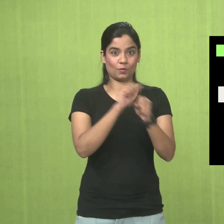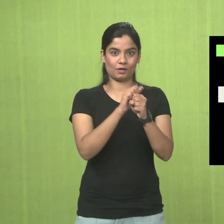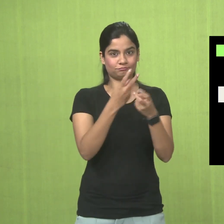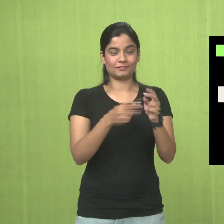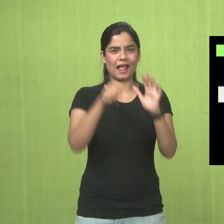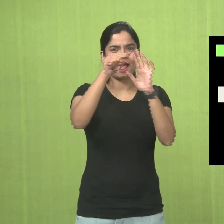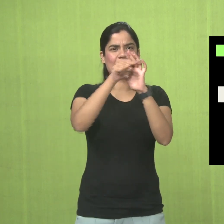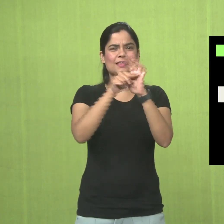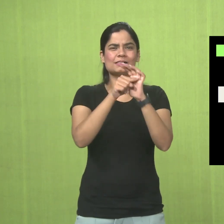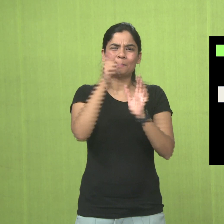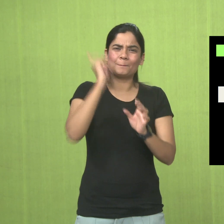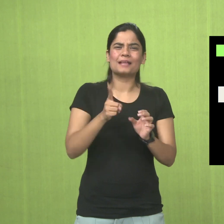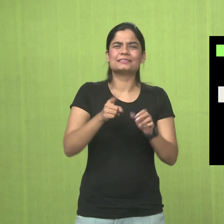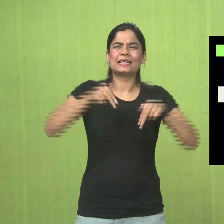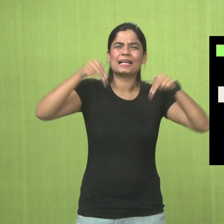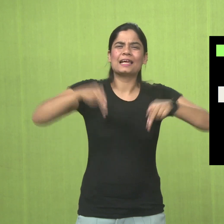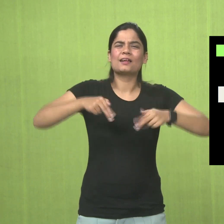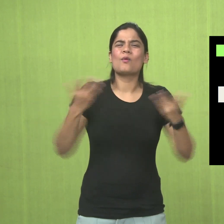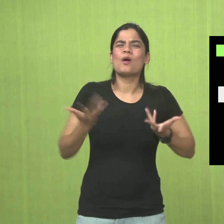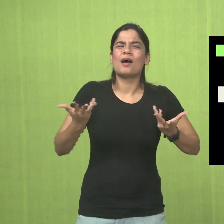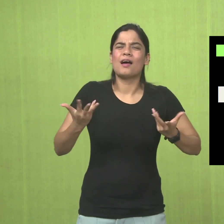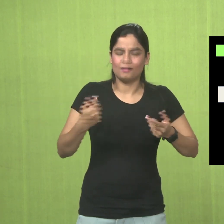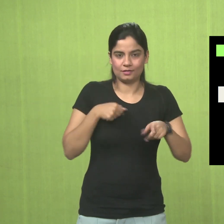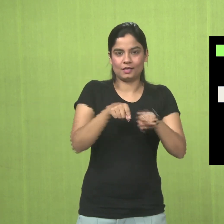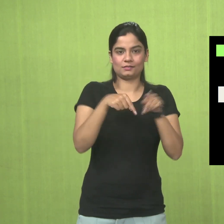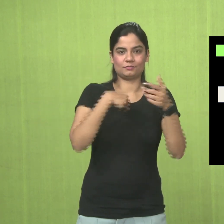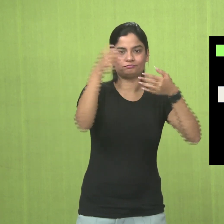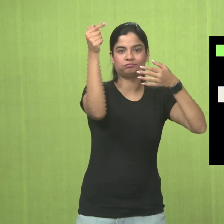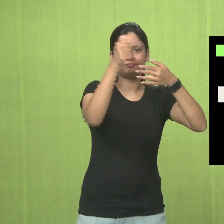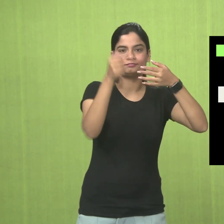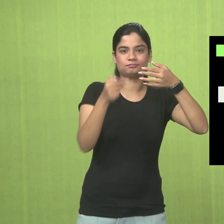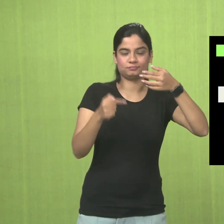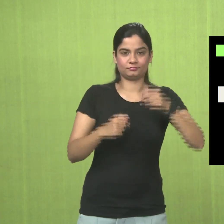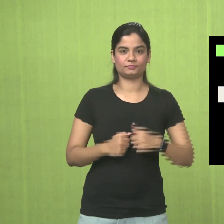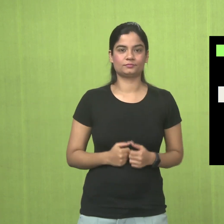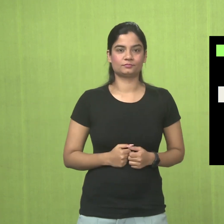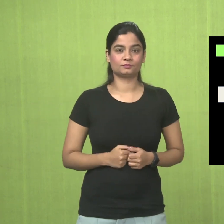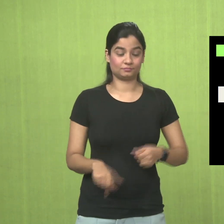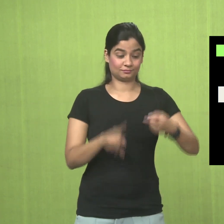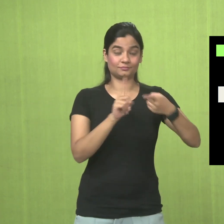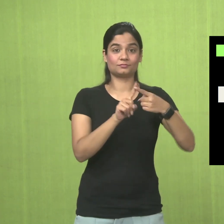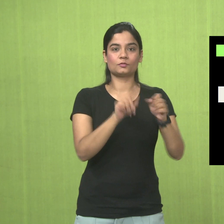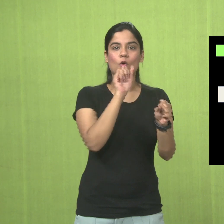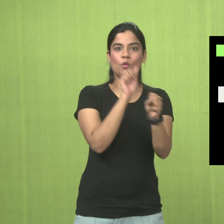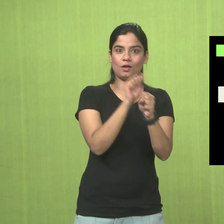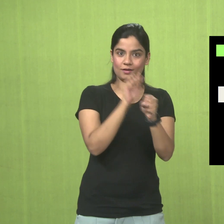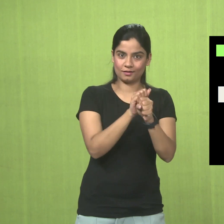What is the need for ethics? Why do we need ethics? Let me explain. Any work situation has 3 components: